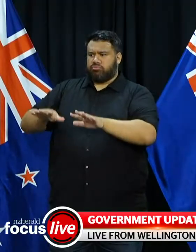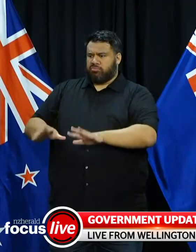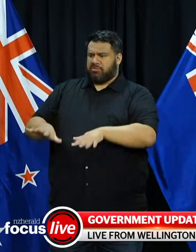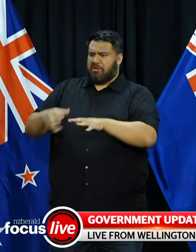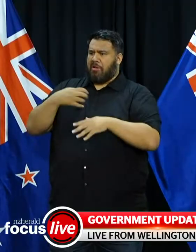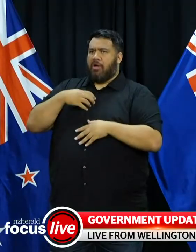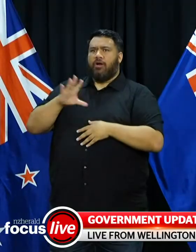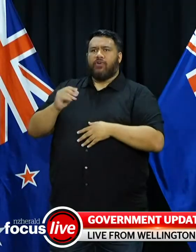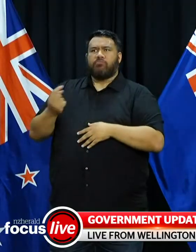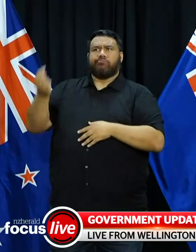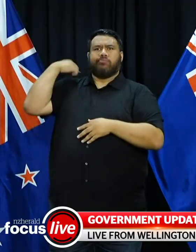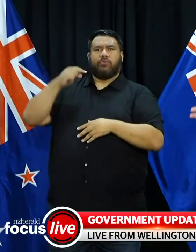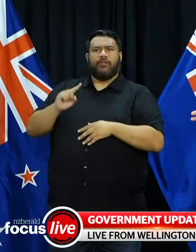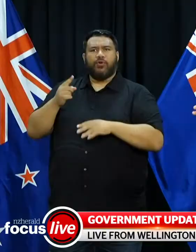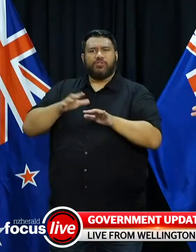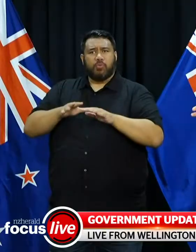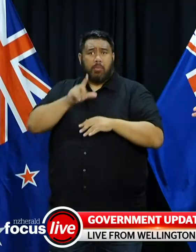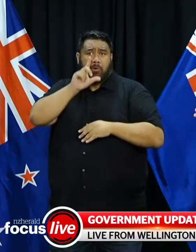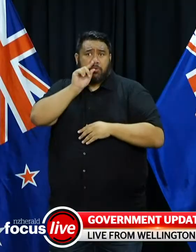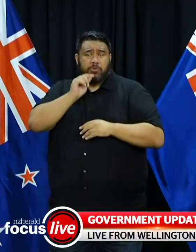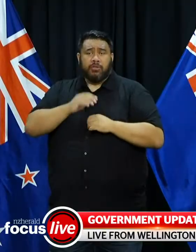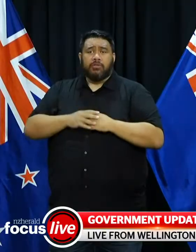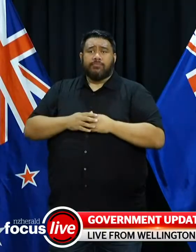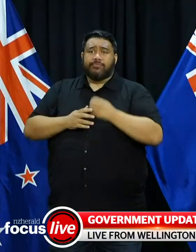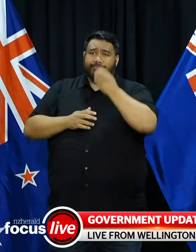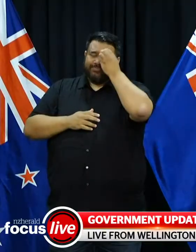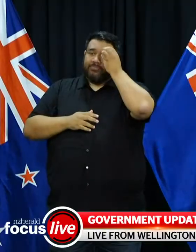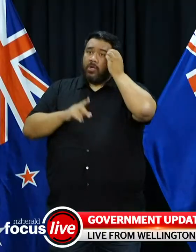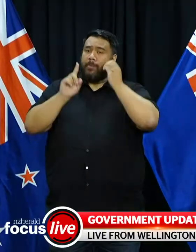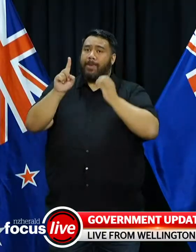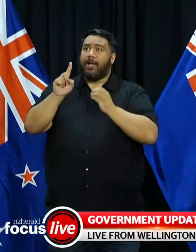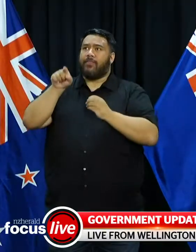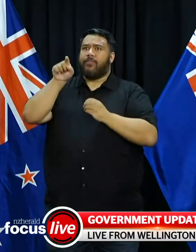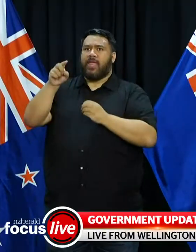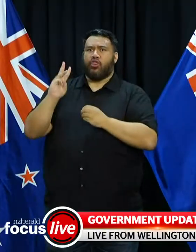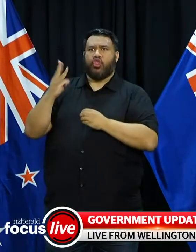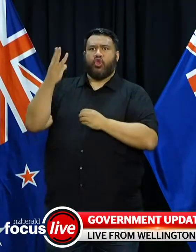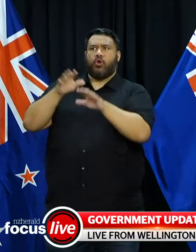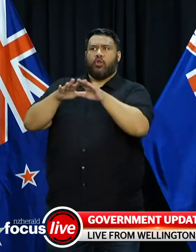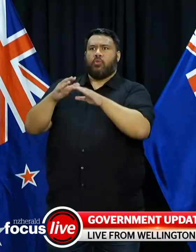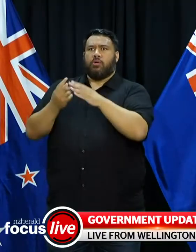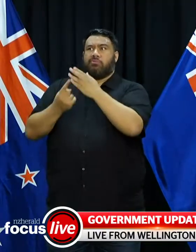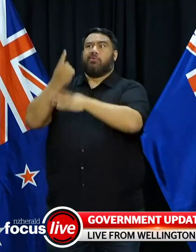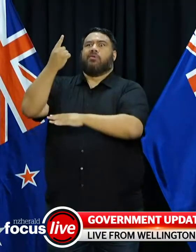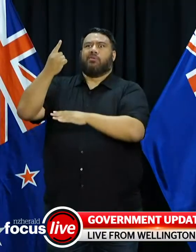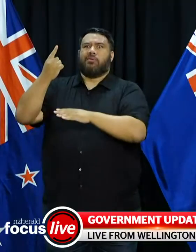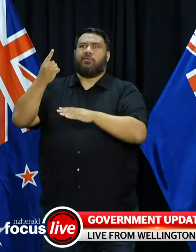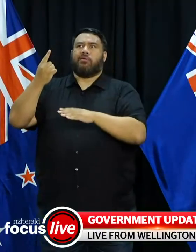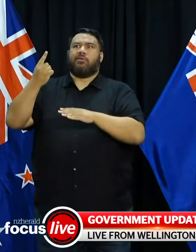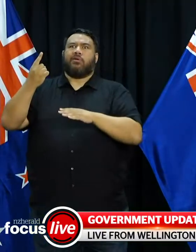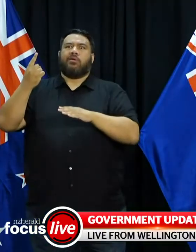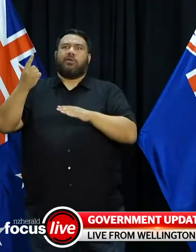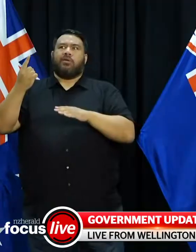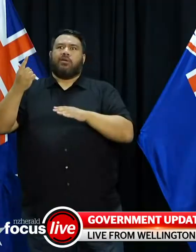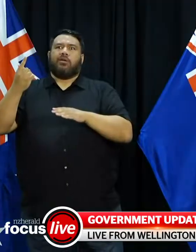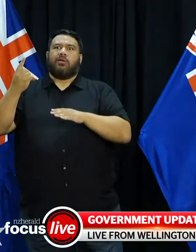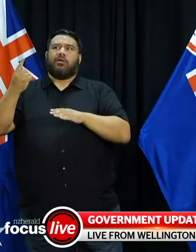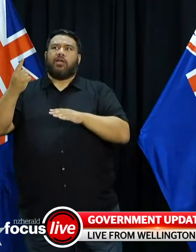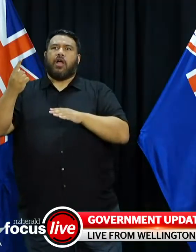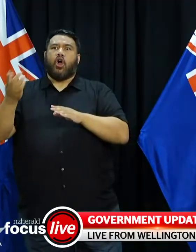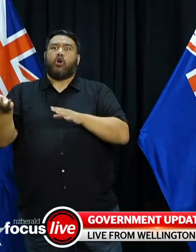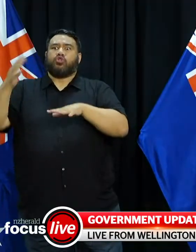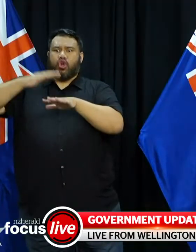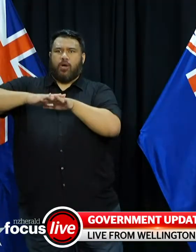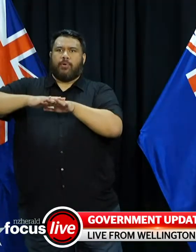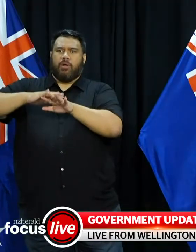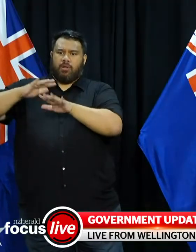earlier earthquakes today. When you get the waves from this 8.1 most recent earthquake superimposed on that, you can get a lot of wave